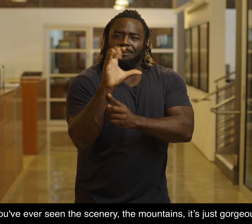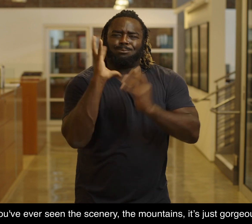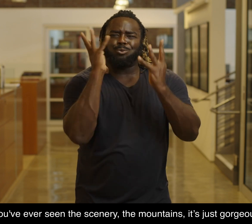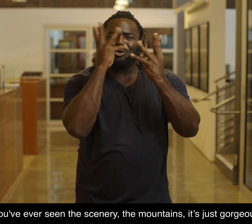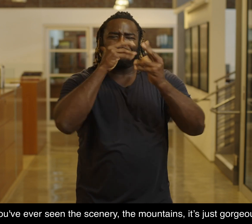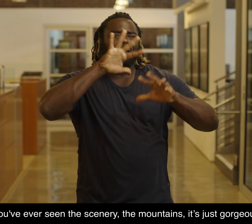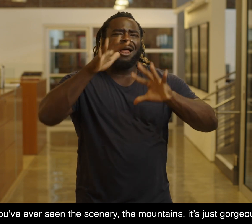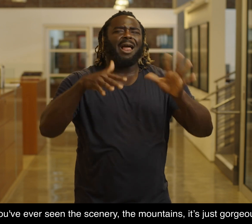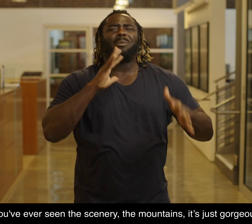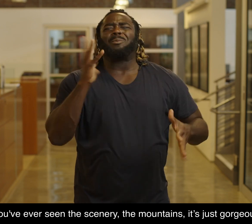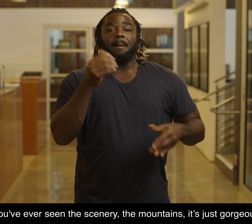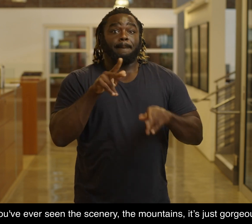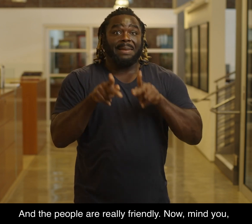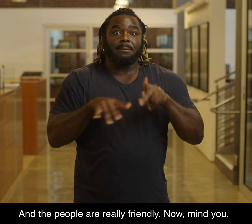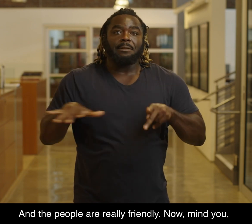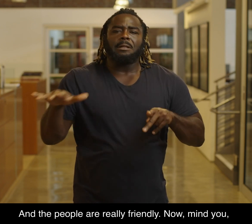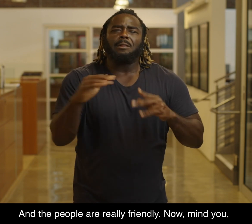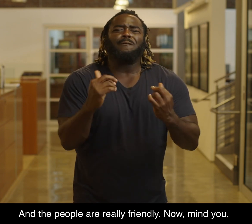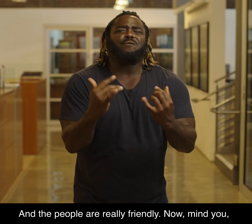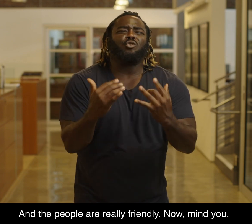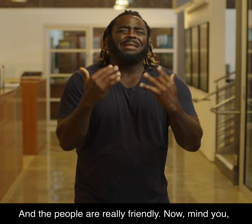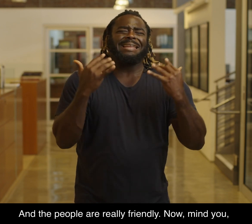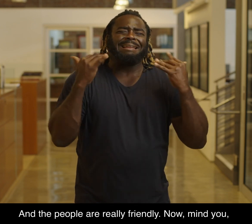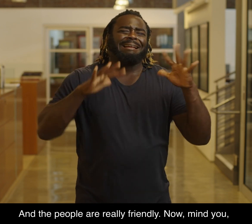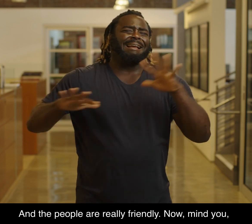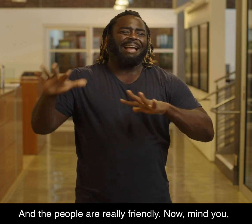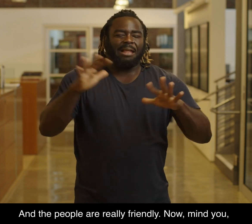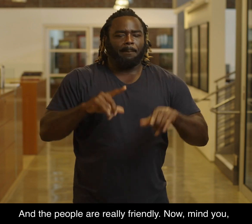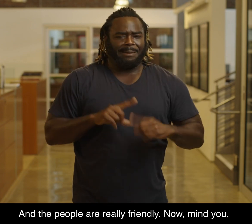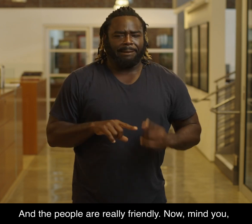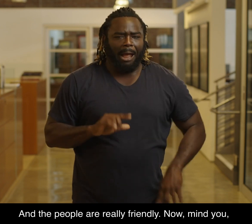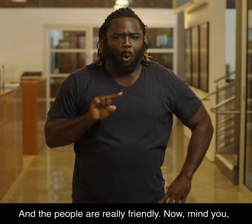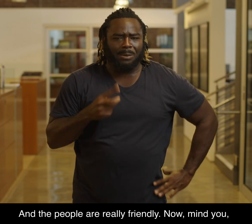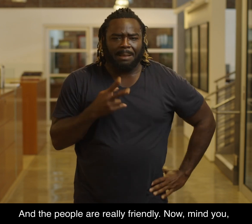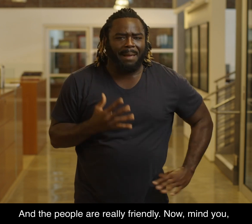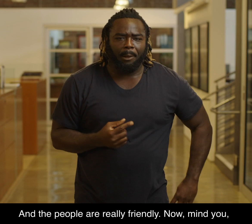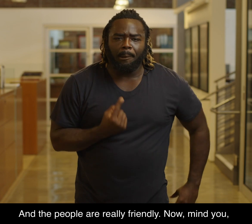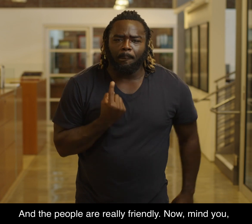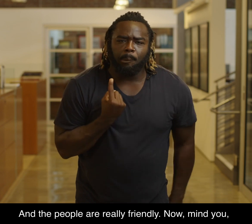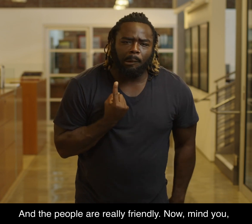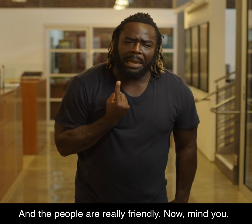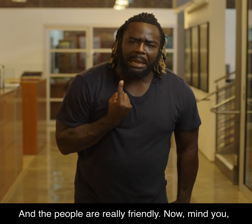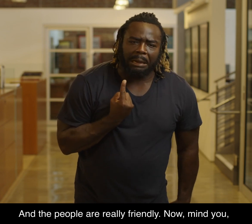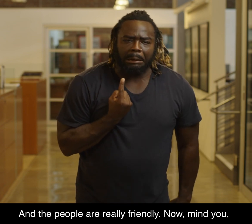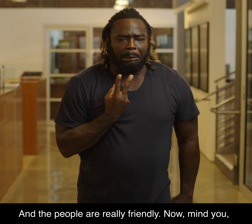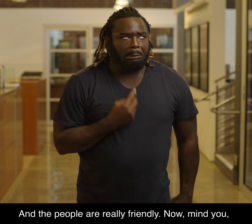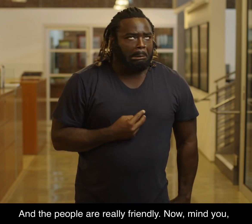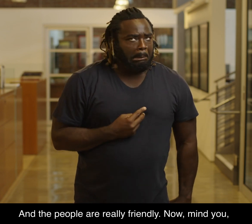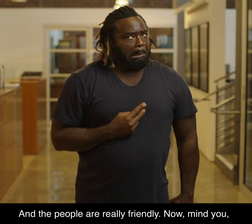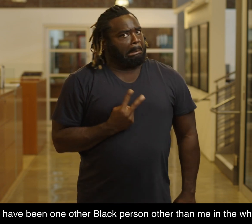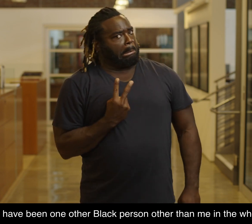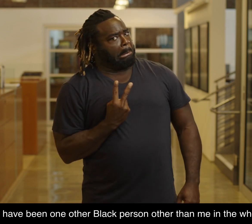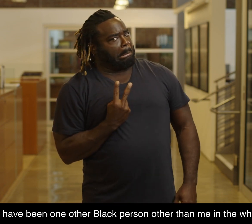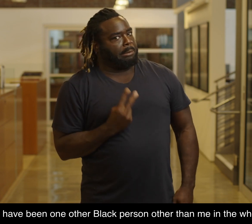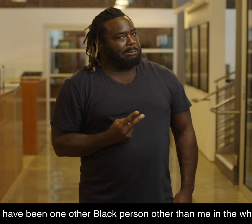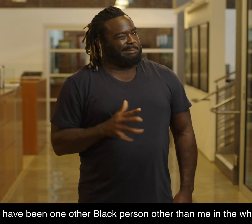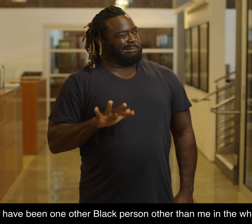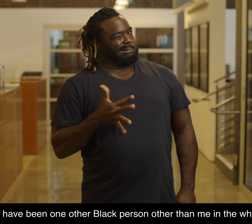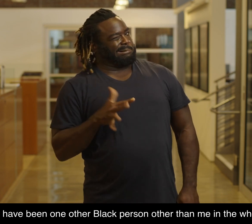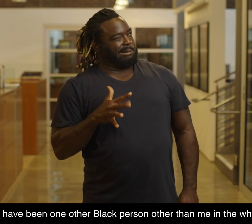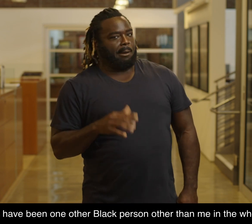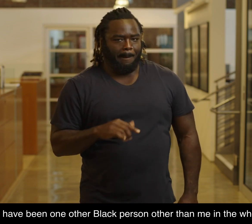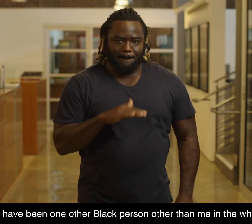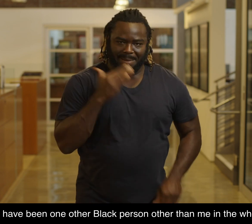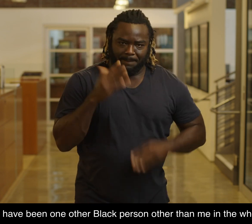scenery, the mountains, it's just gorgeous. And the people are really friendly. Now, mind you, there may